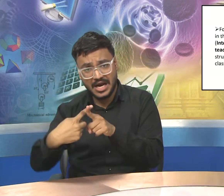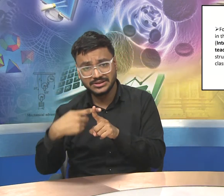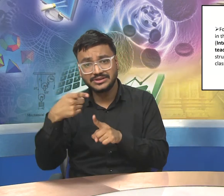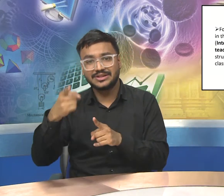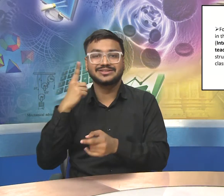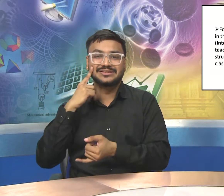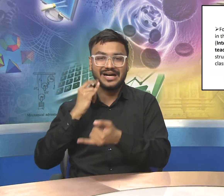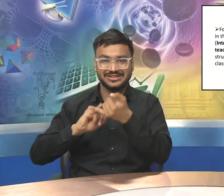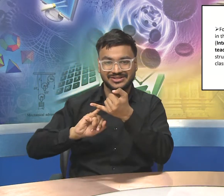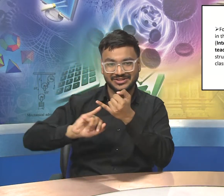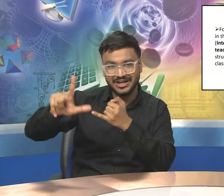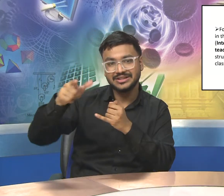ISL,